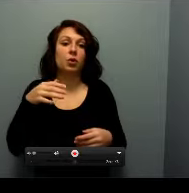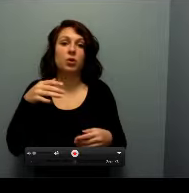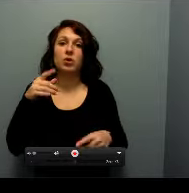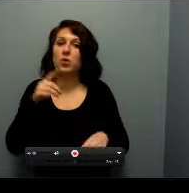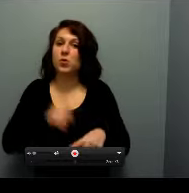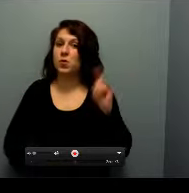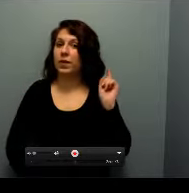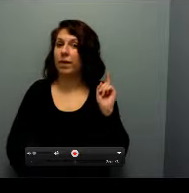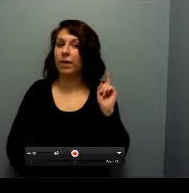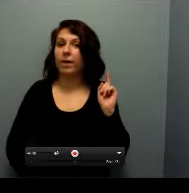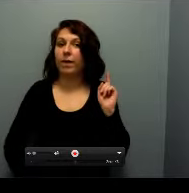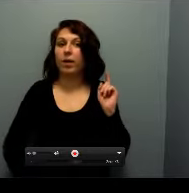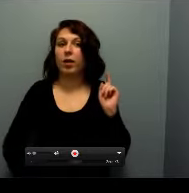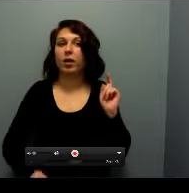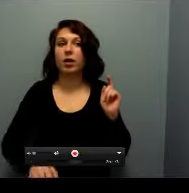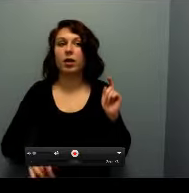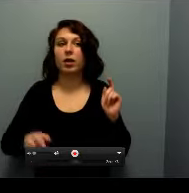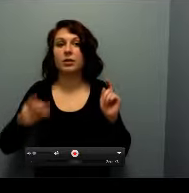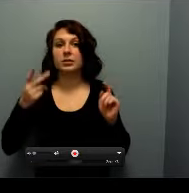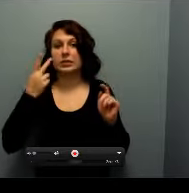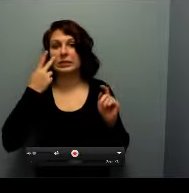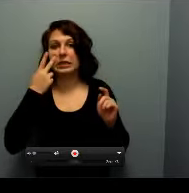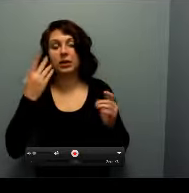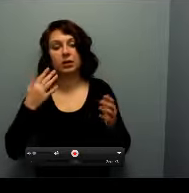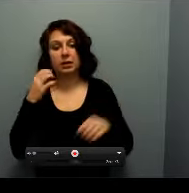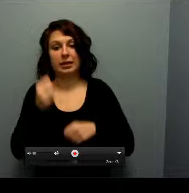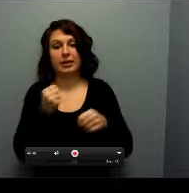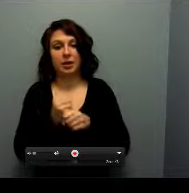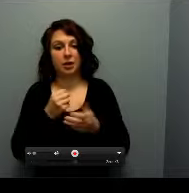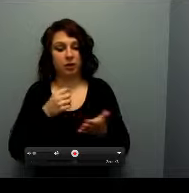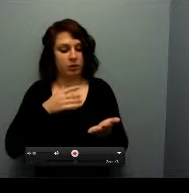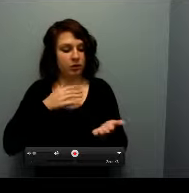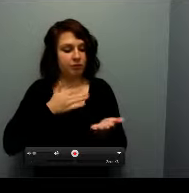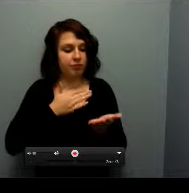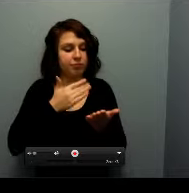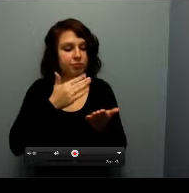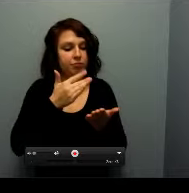year and have that influence the whole evaluation.